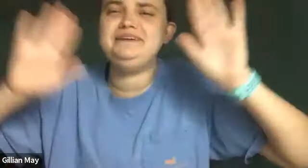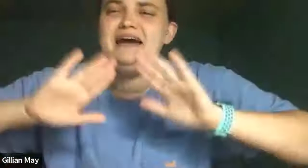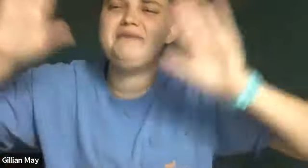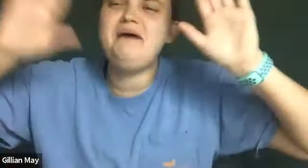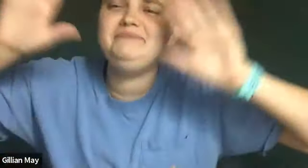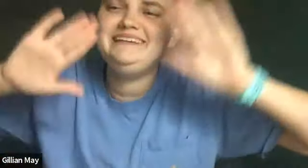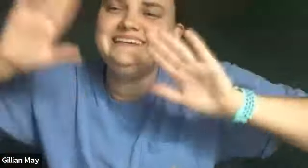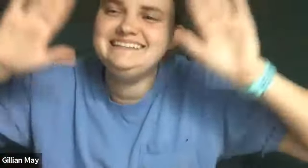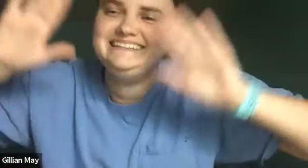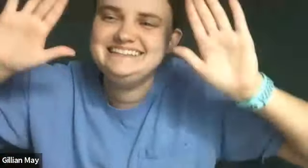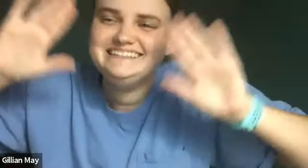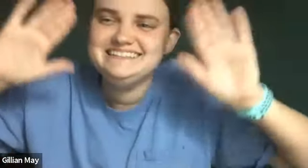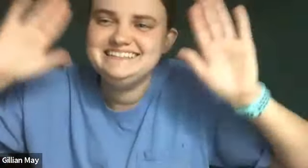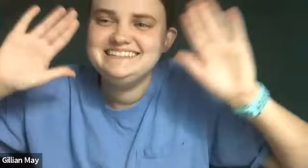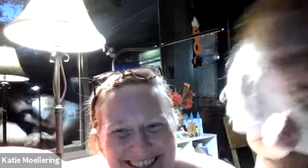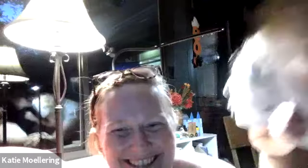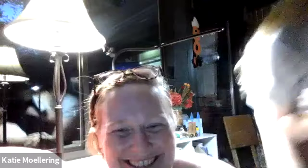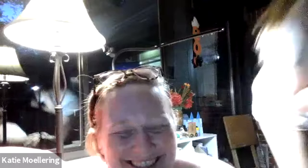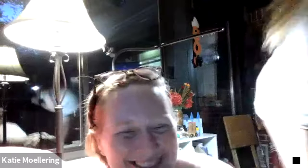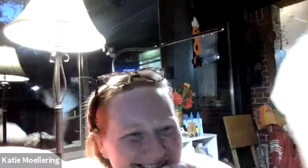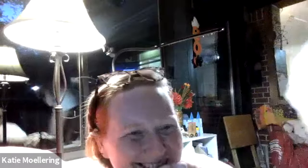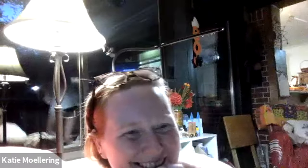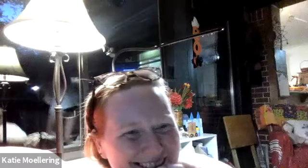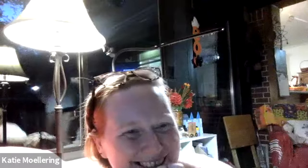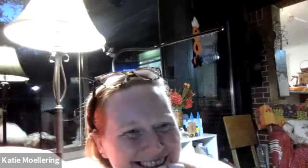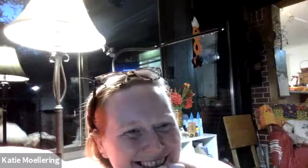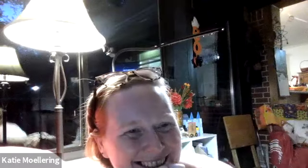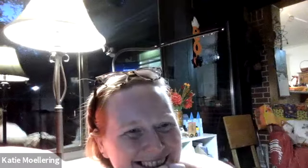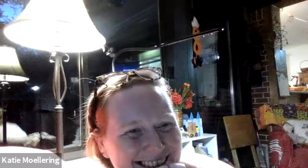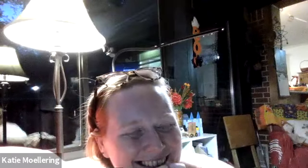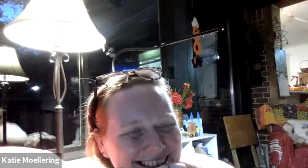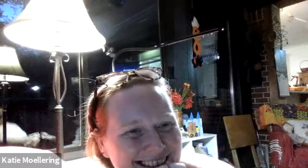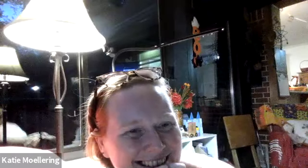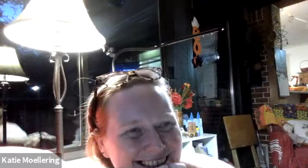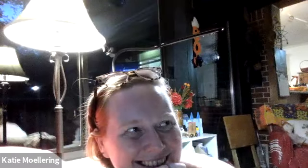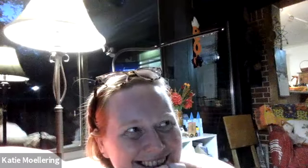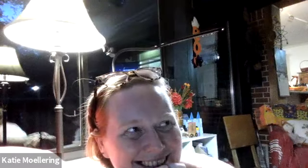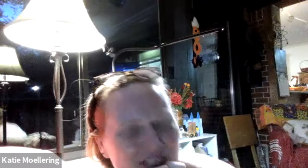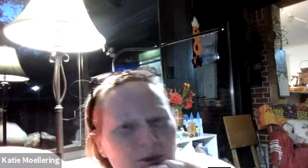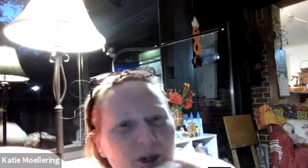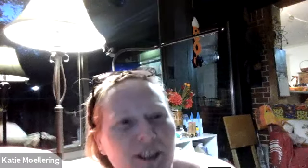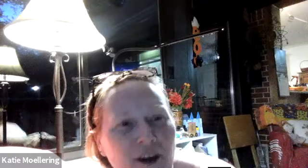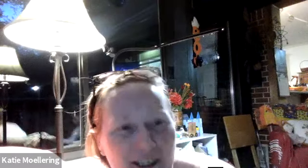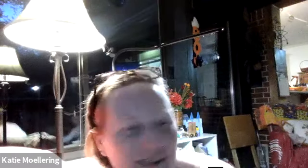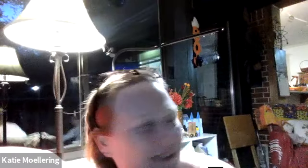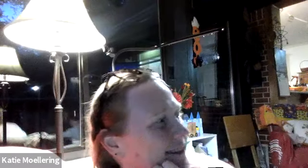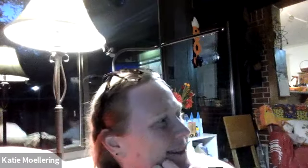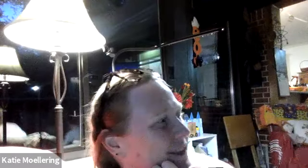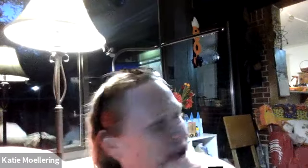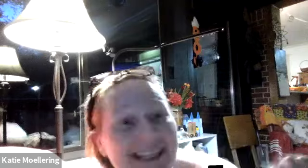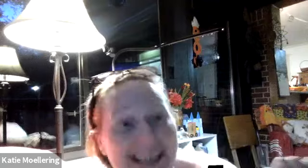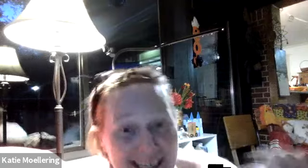puppy. Hi, puppy. Hi. Better not be getting any taller. She's working on it. She's